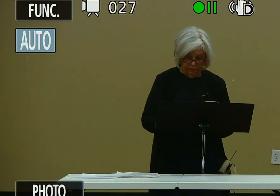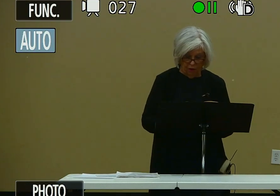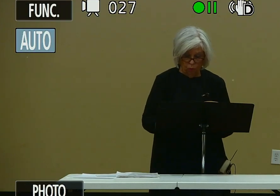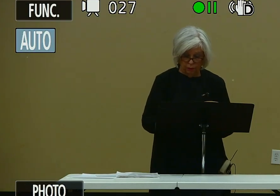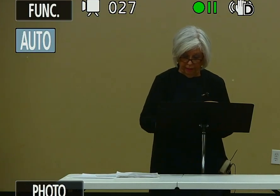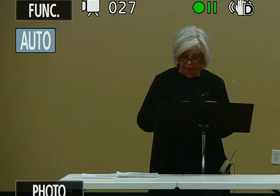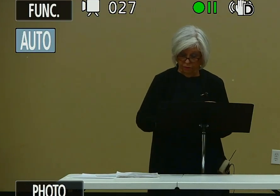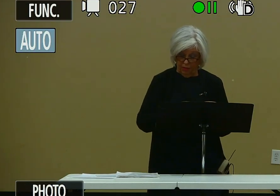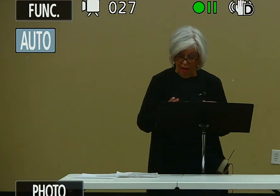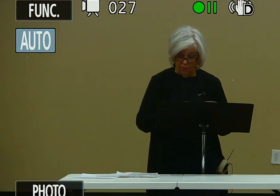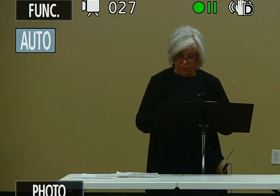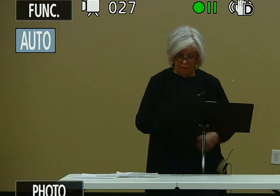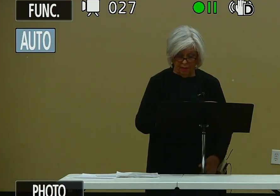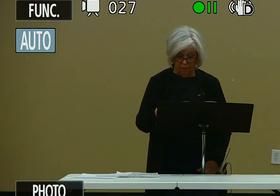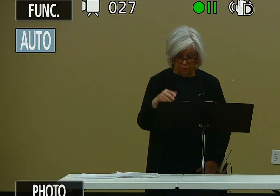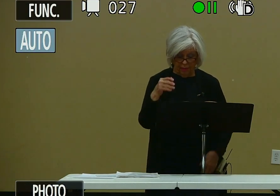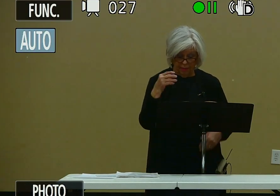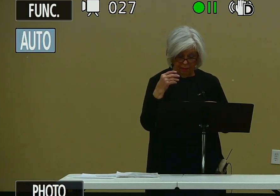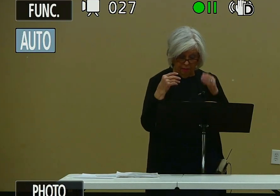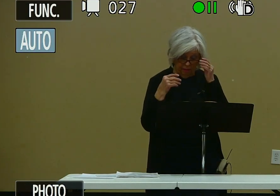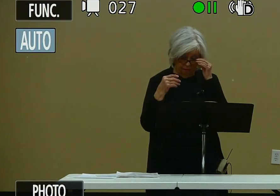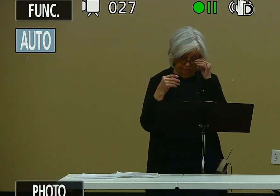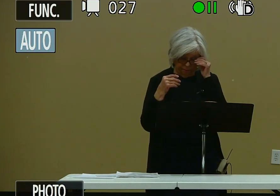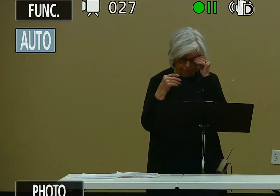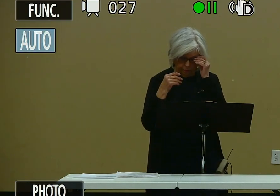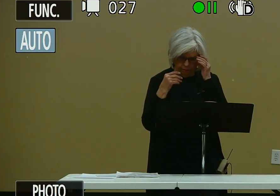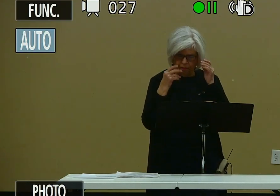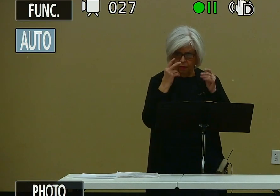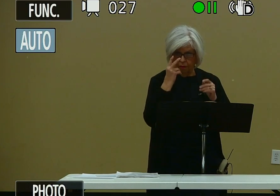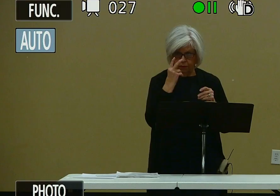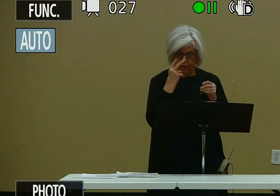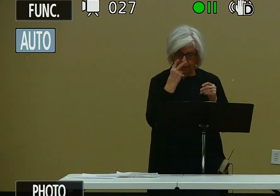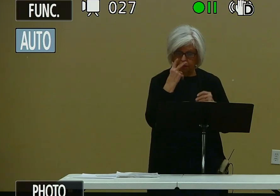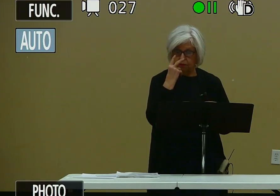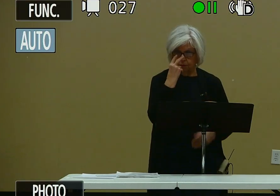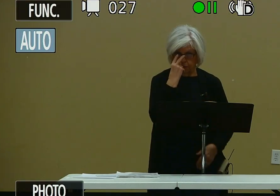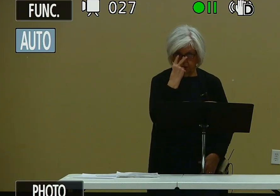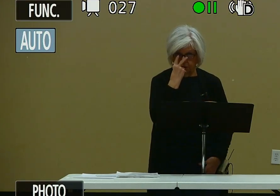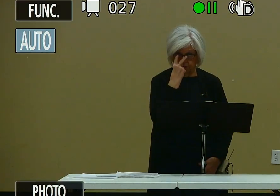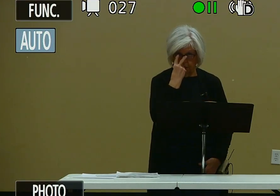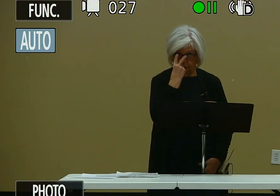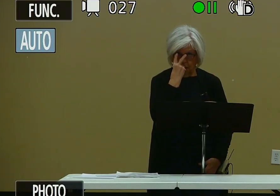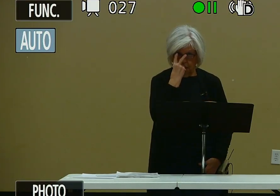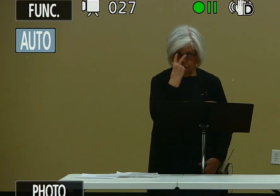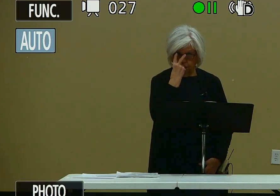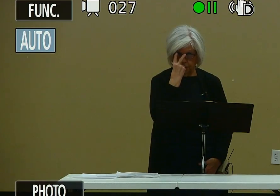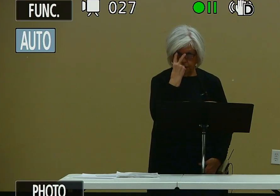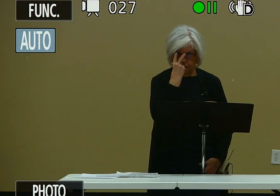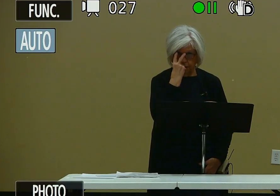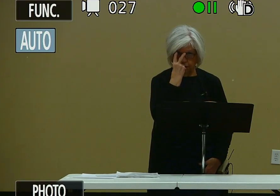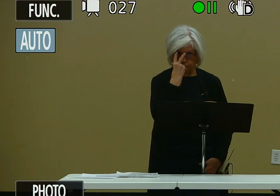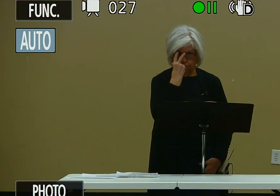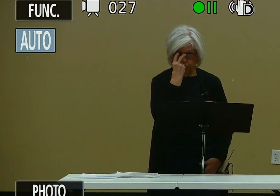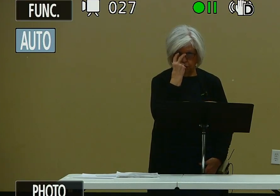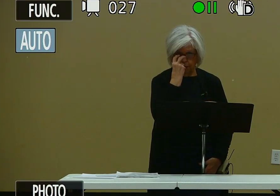Don't believe, the opposite of that is right down here. The V hand is in front of your face and you bring it down like you're pulling your mask